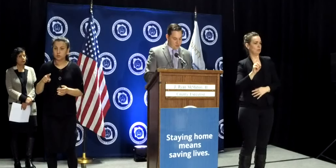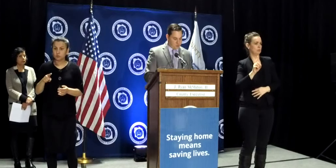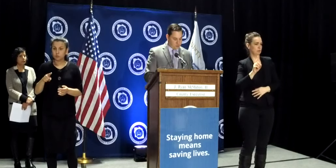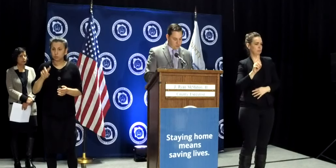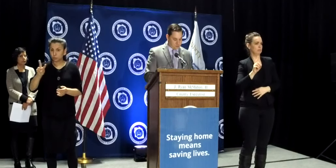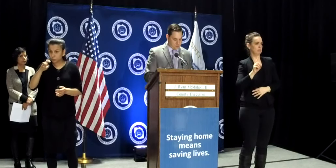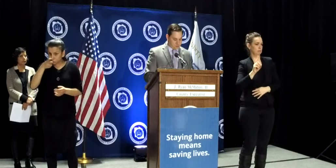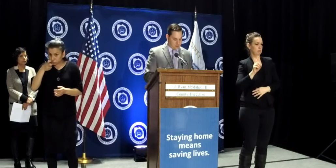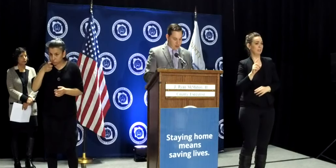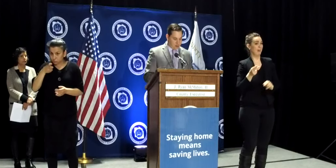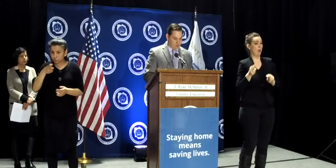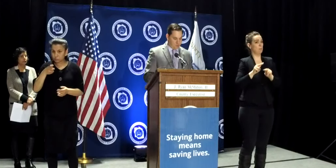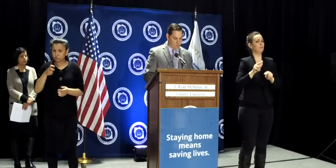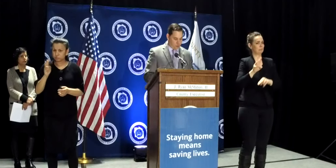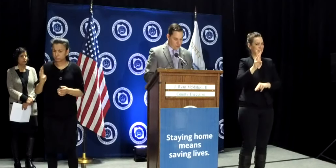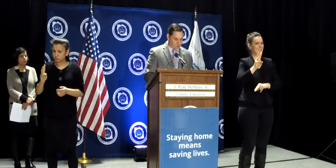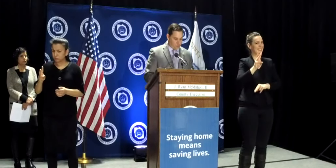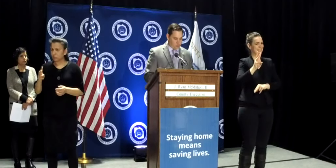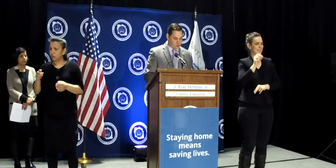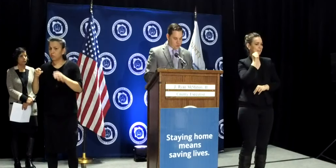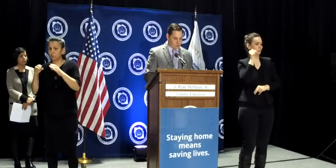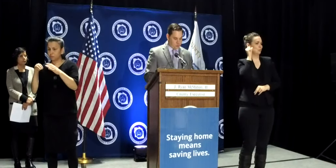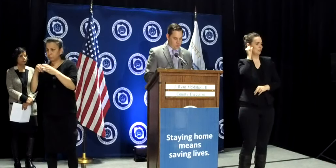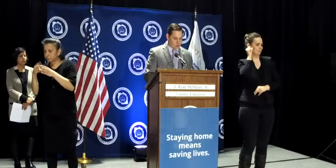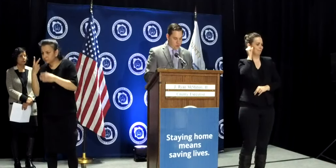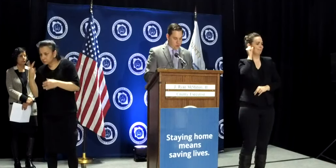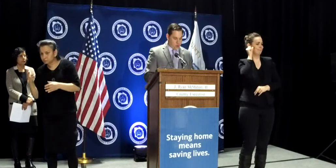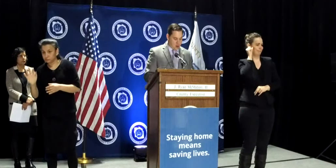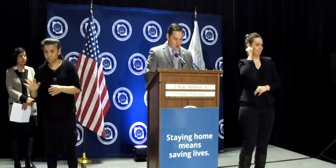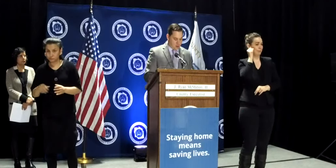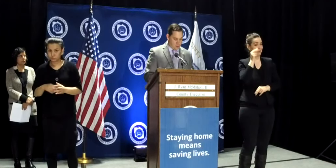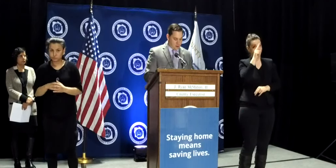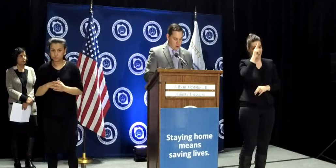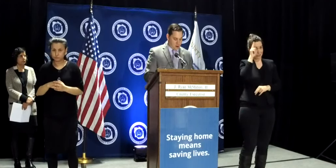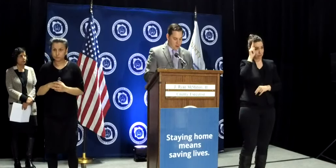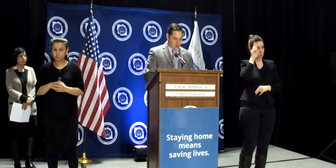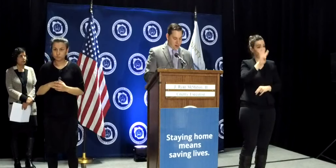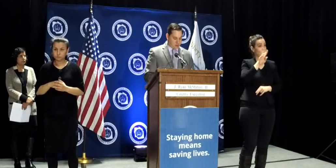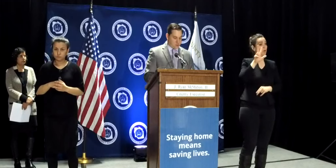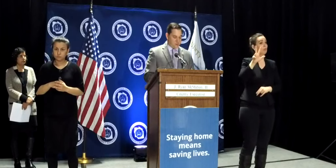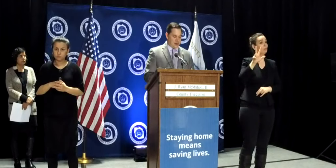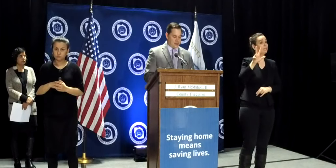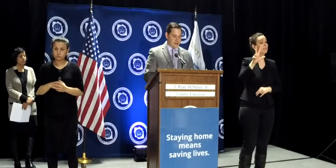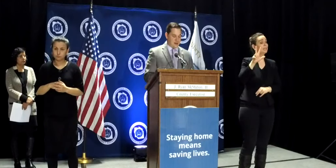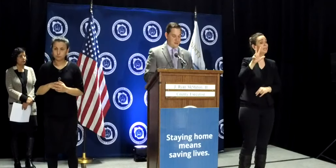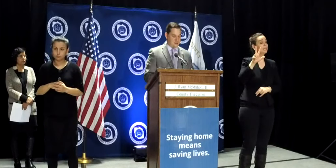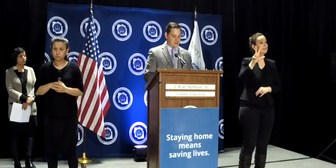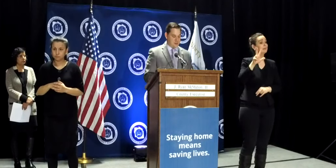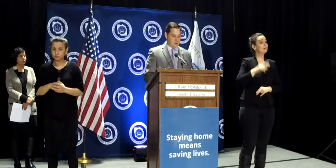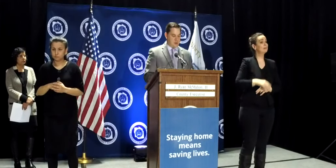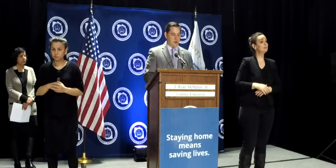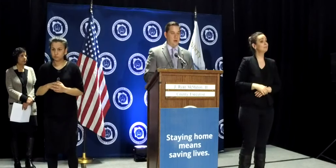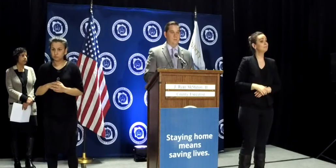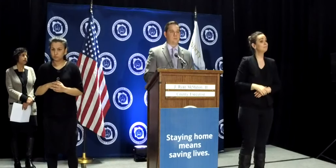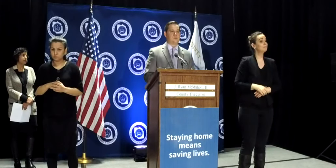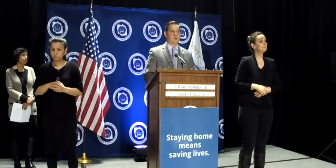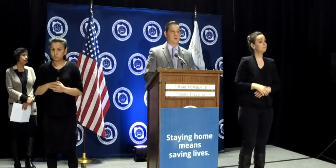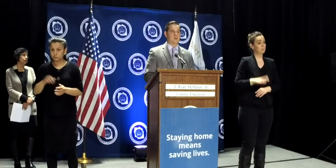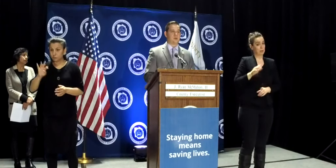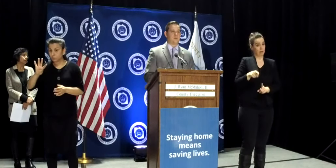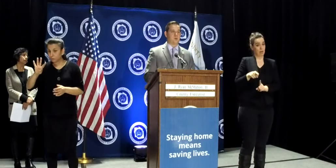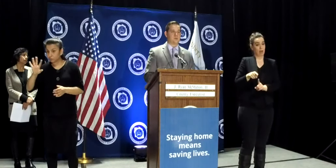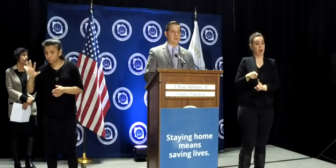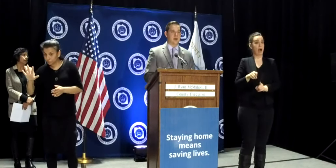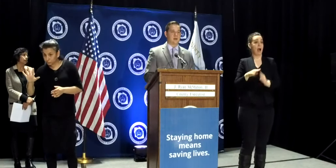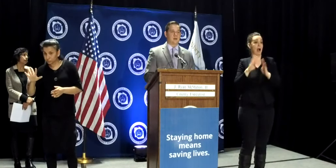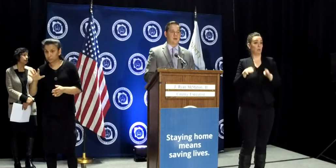46 individuals out of our 442 are household contacts. So